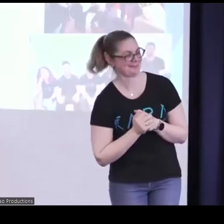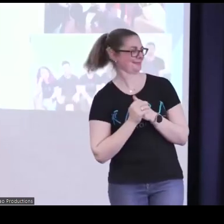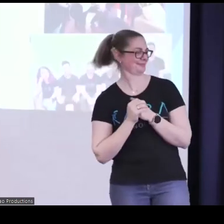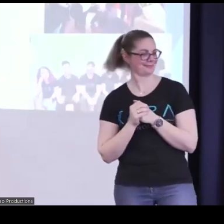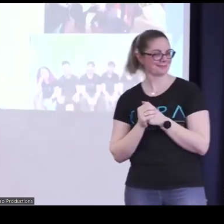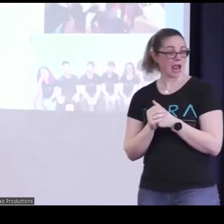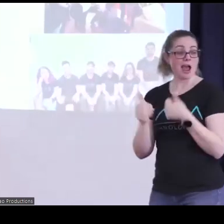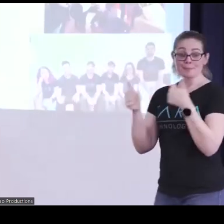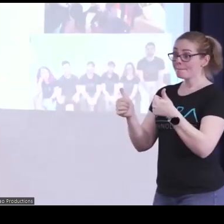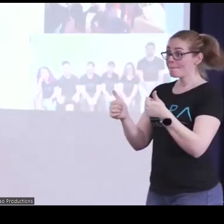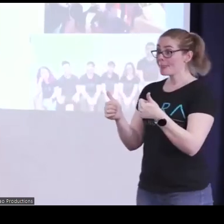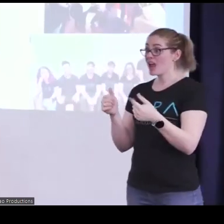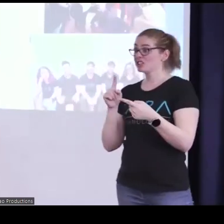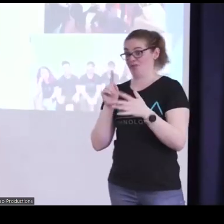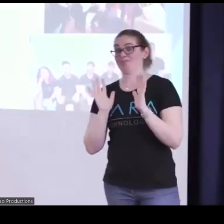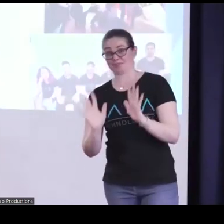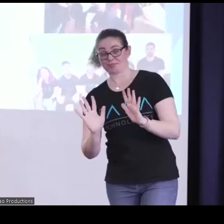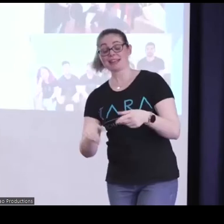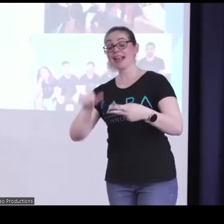want to reassure you and give you peace of mind.